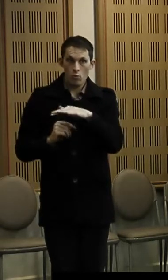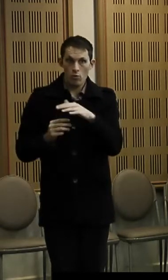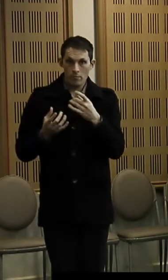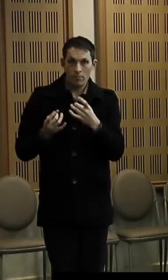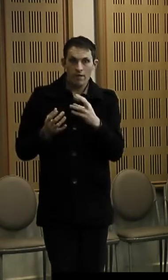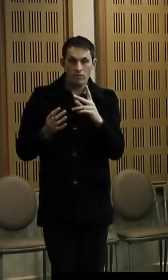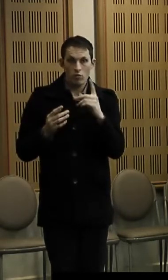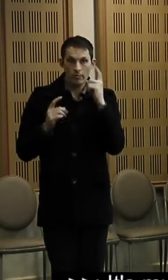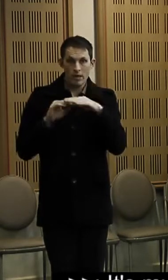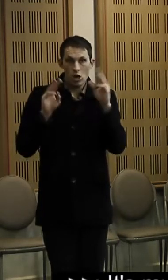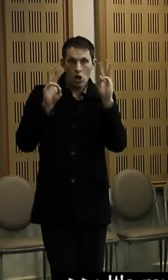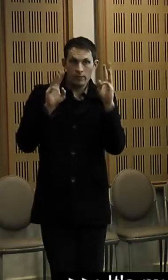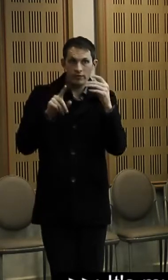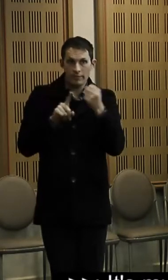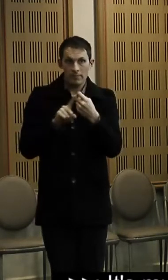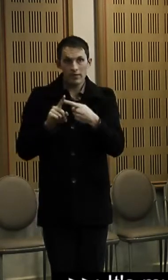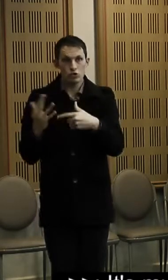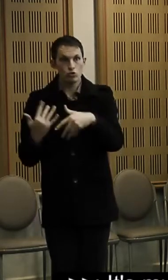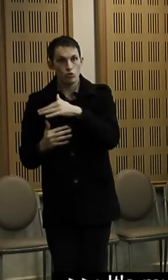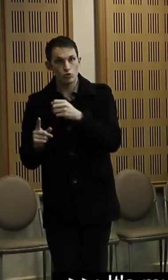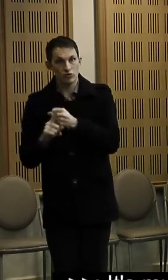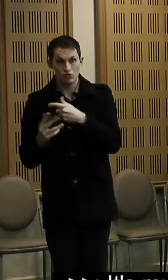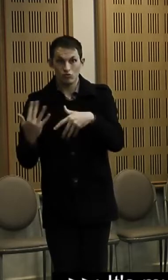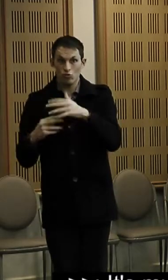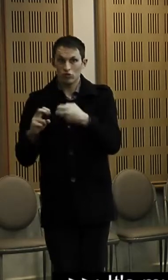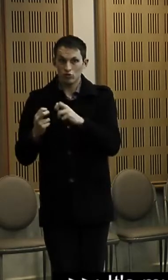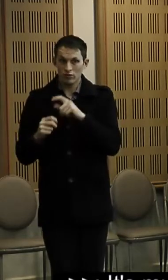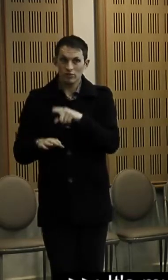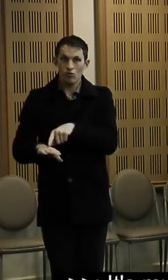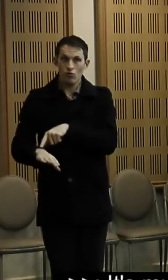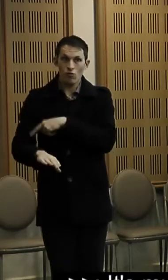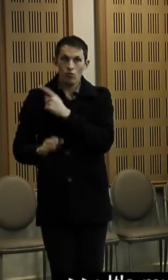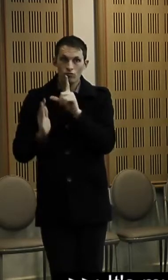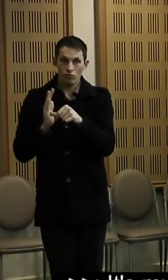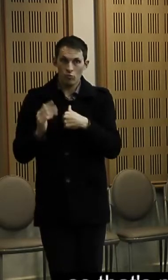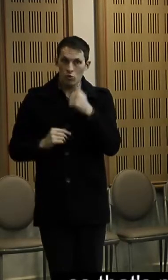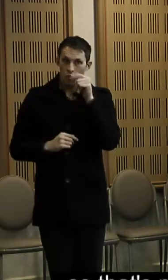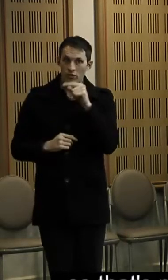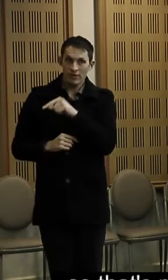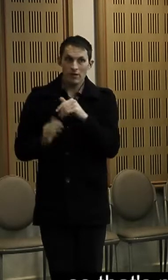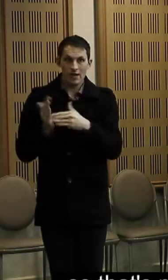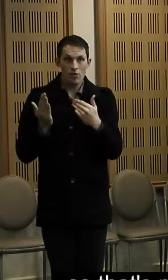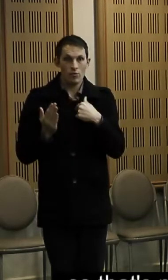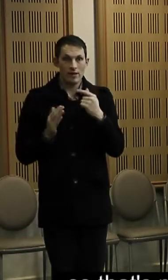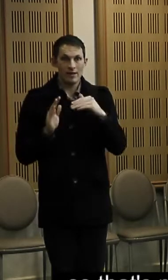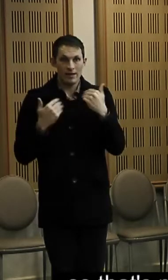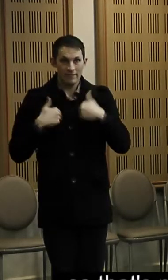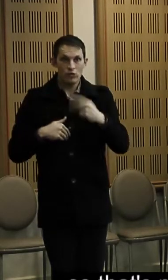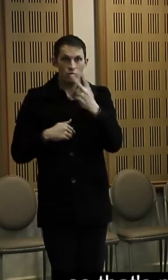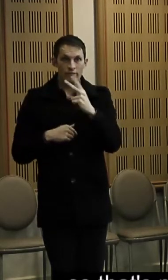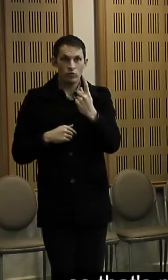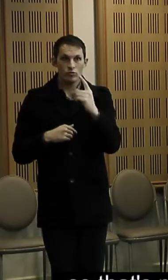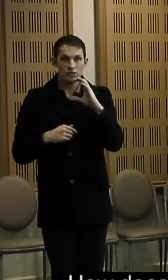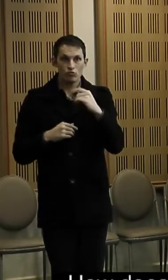as the social issues? The social issues have been around for a long time. We know what they are, but we're living in the 21st century, and we need to